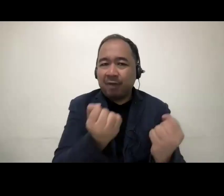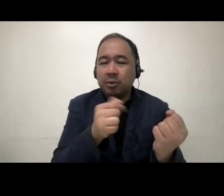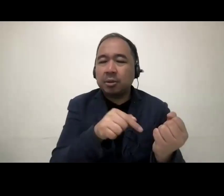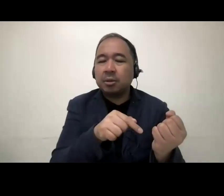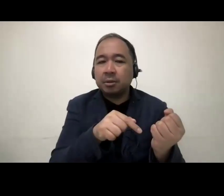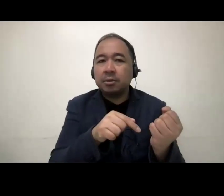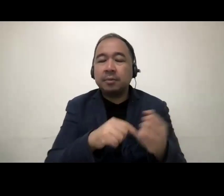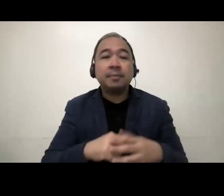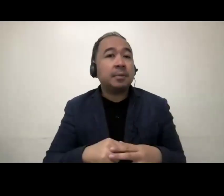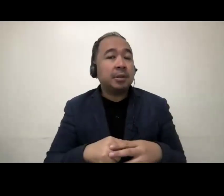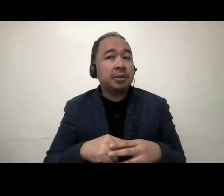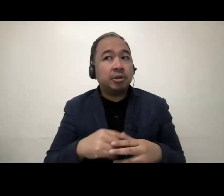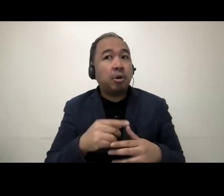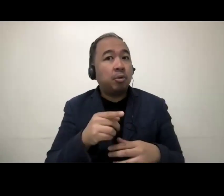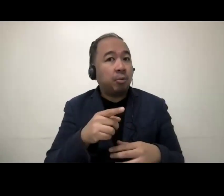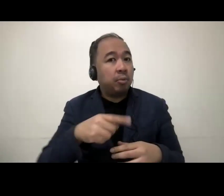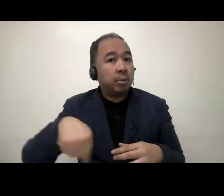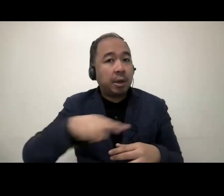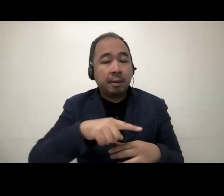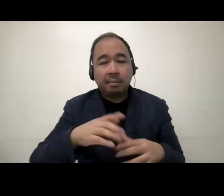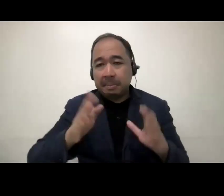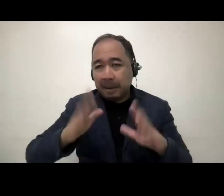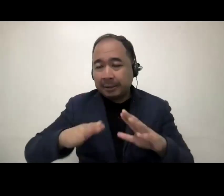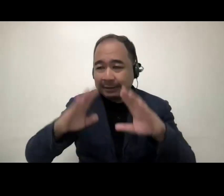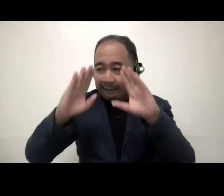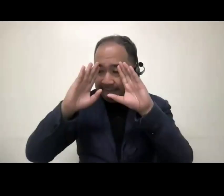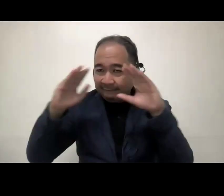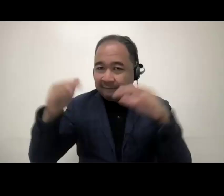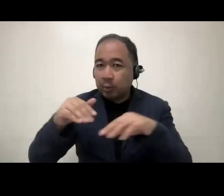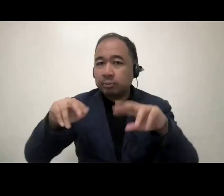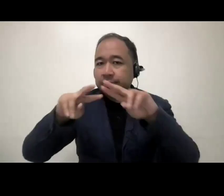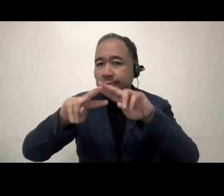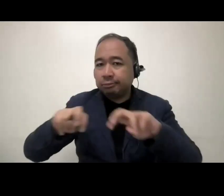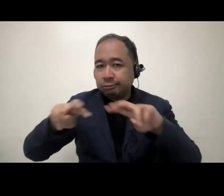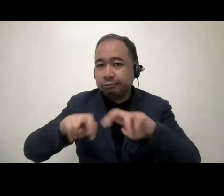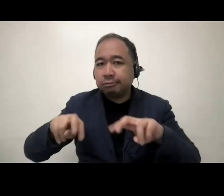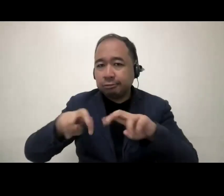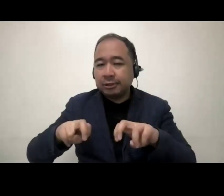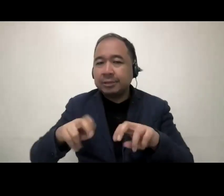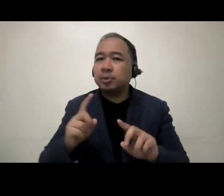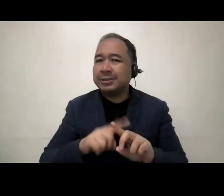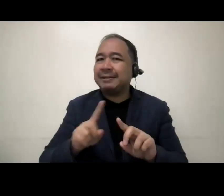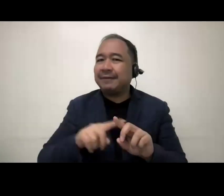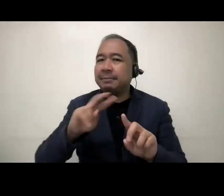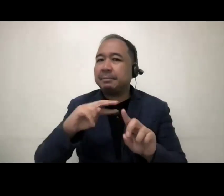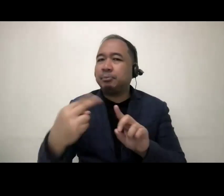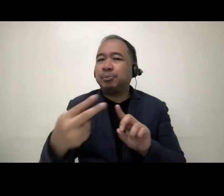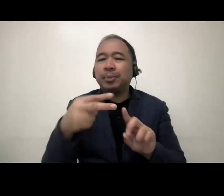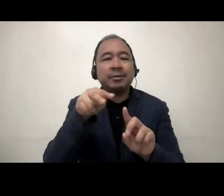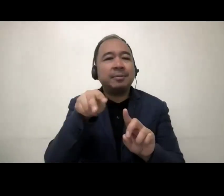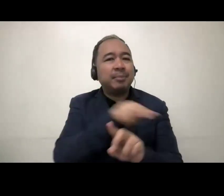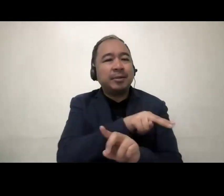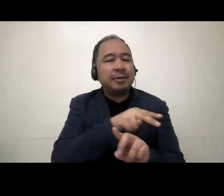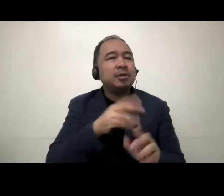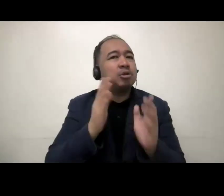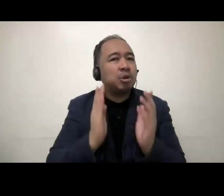I think that's something we need to take a look at. But I can also see there are different views on this, and we need to be able to navigate